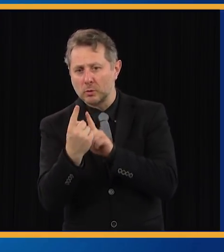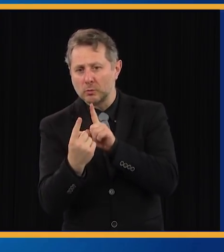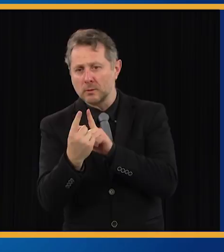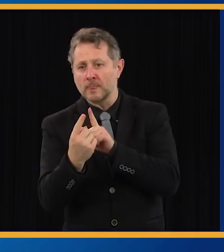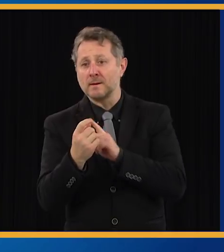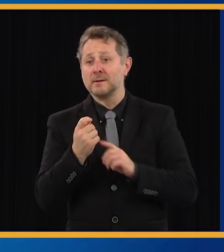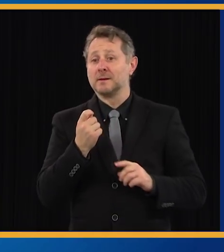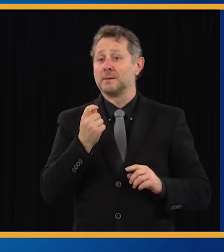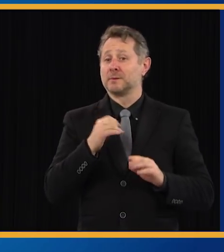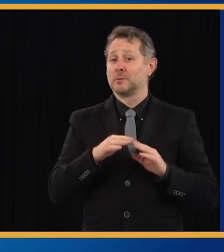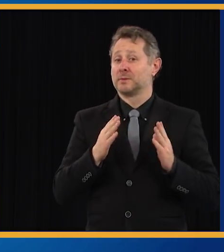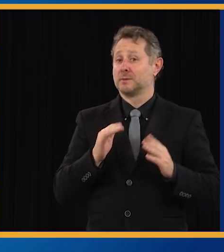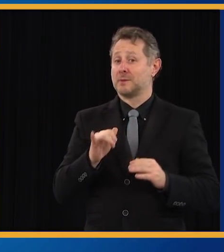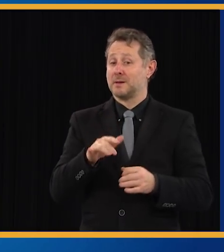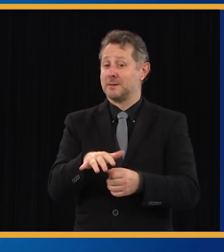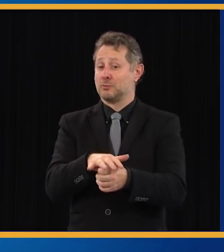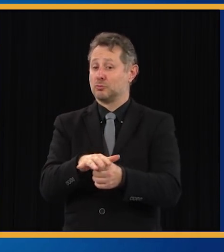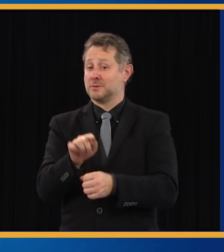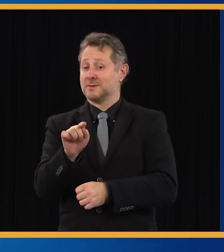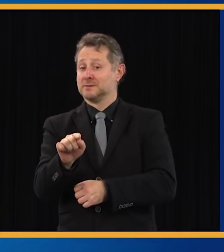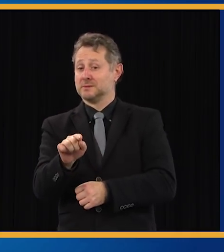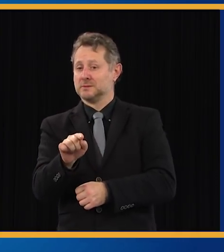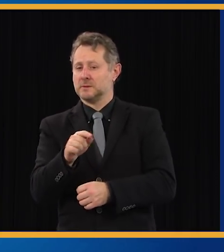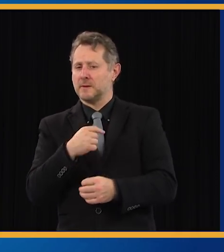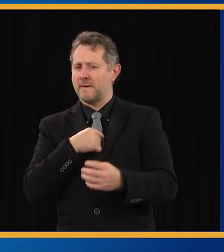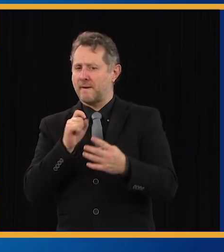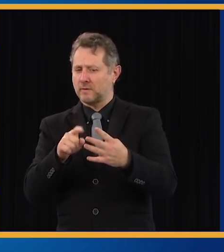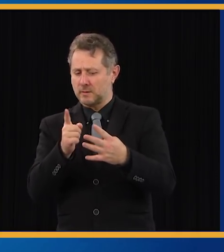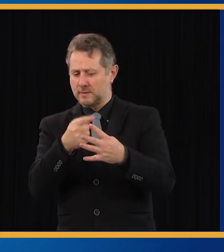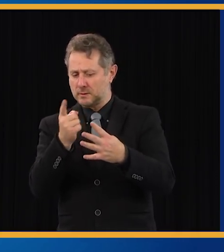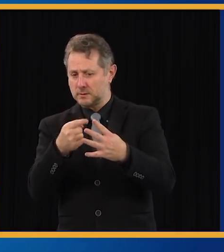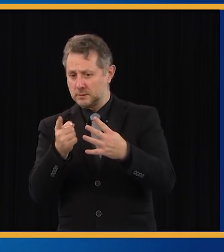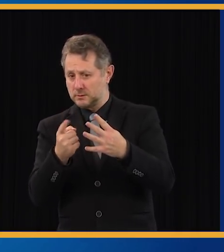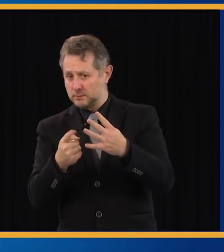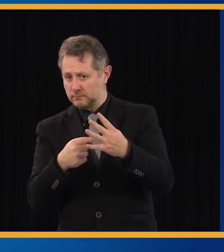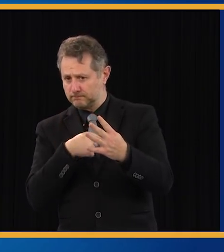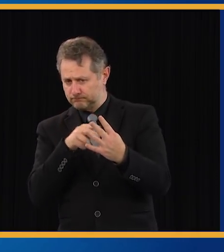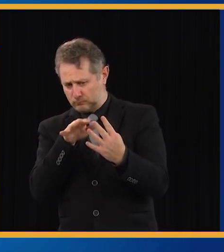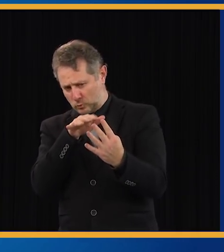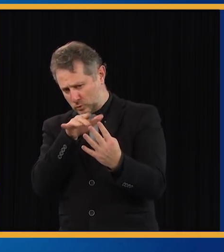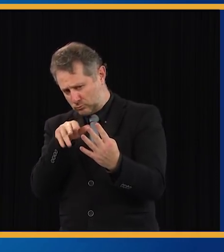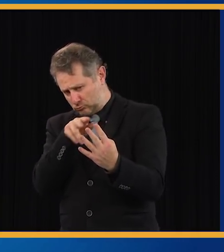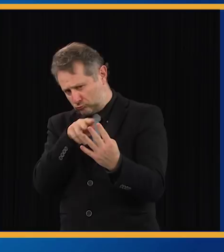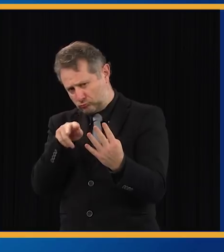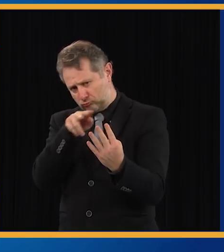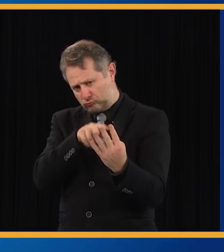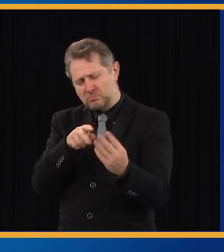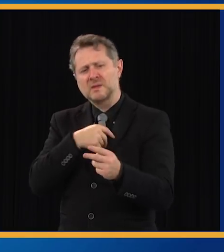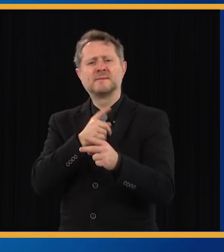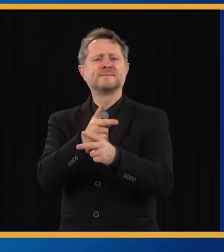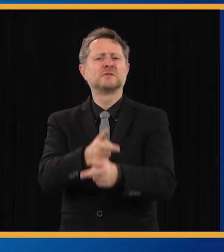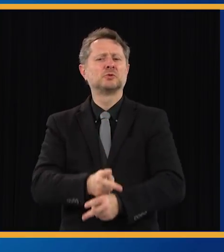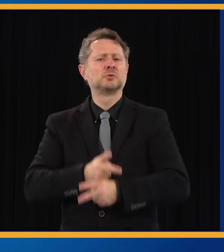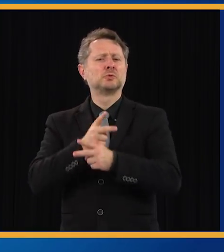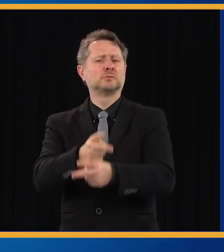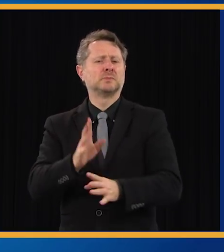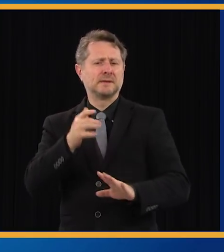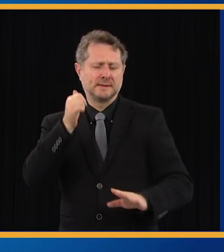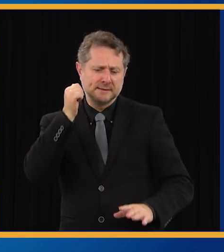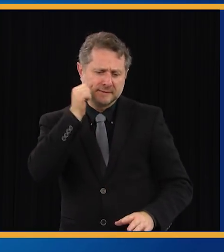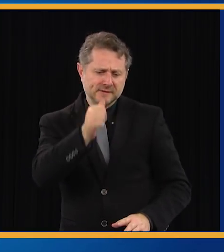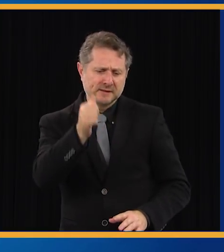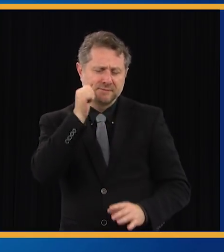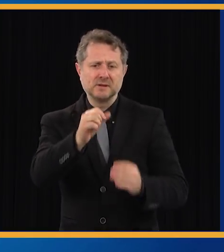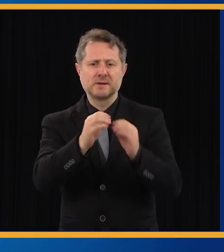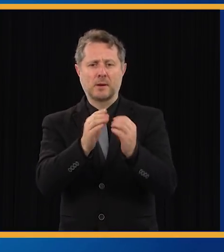a region, watch those 4 gauges very carefully every day. See what's happening